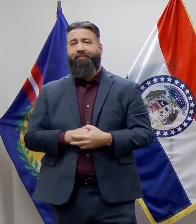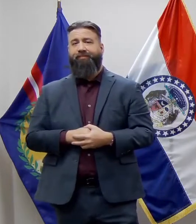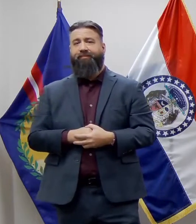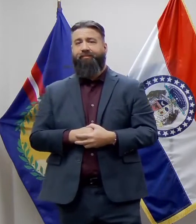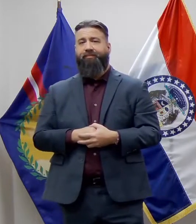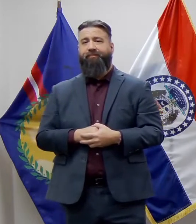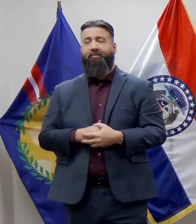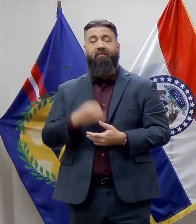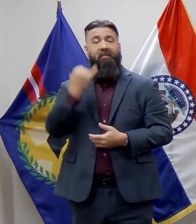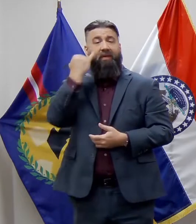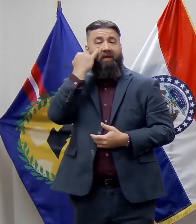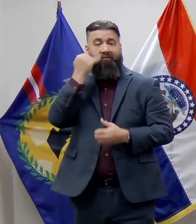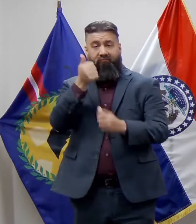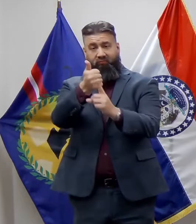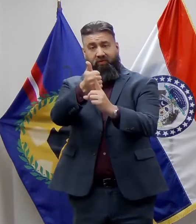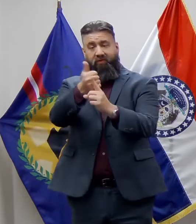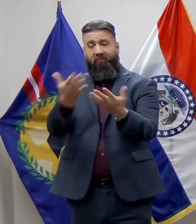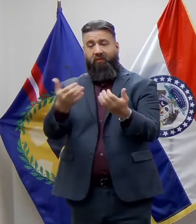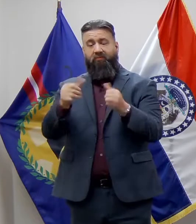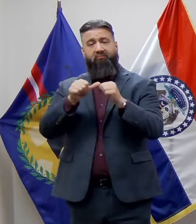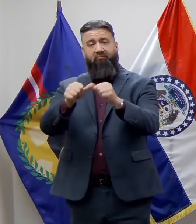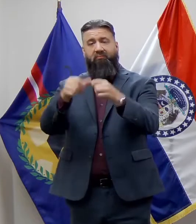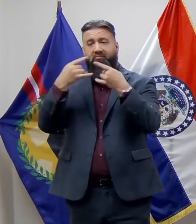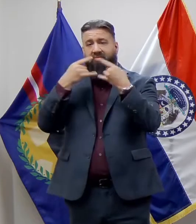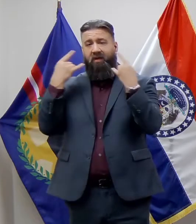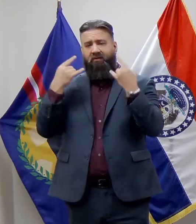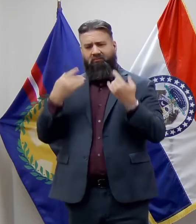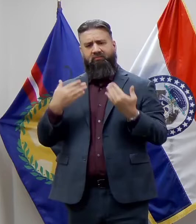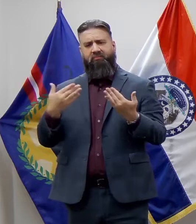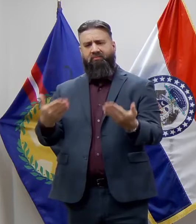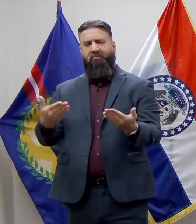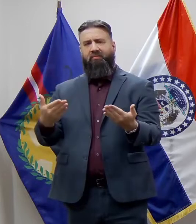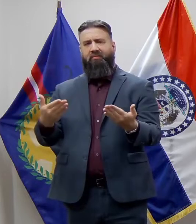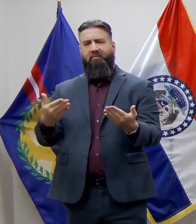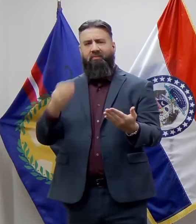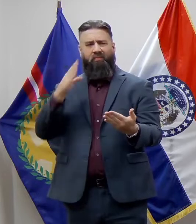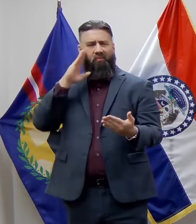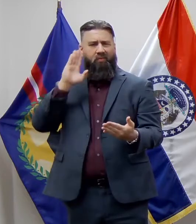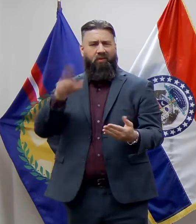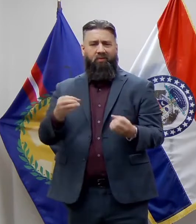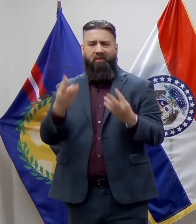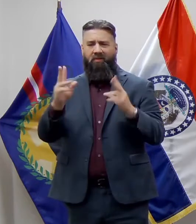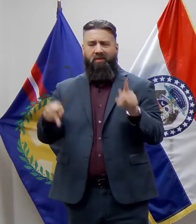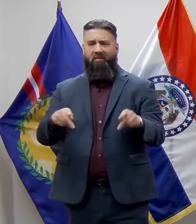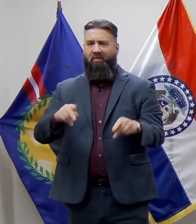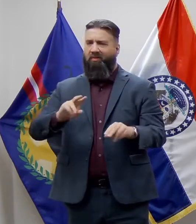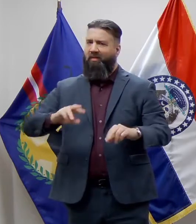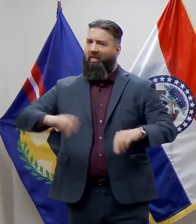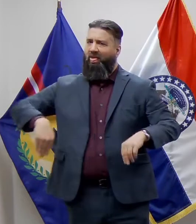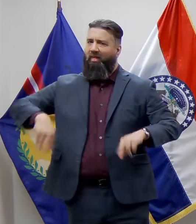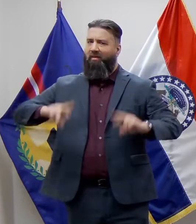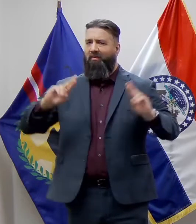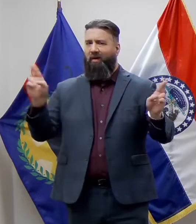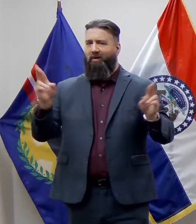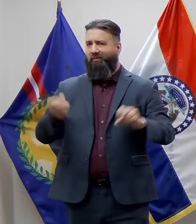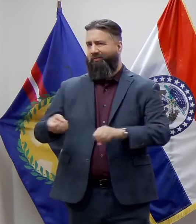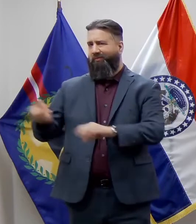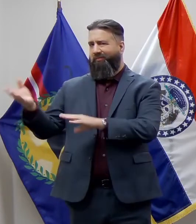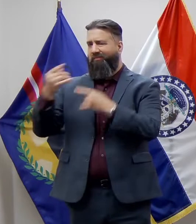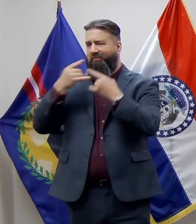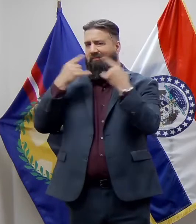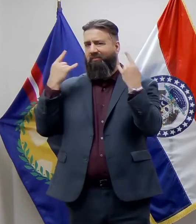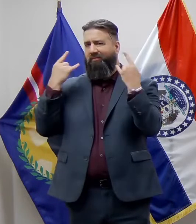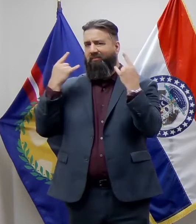So if you want to continue wearing a mask, please do so. We know many people are not yet ready to toss them, and our youngest children are not